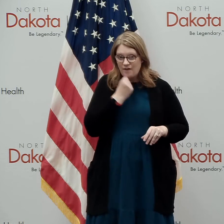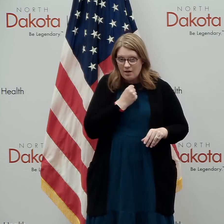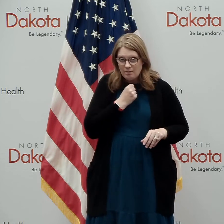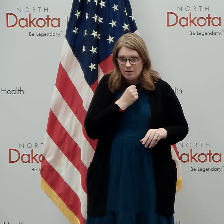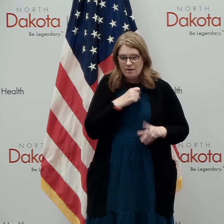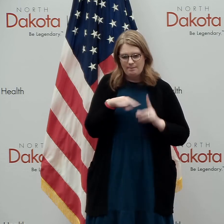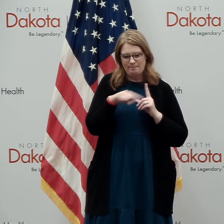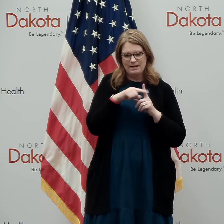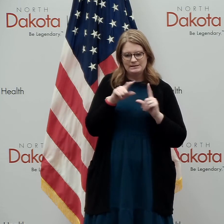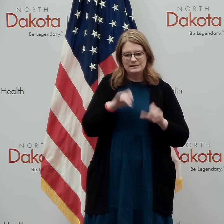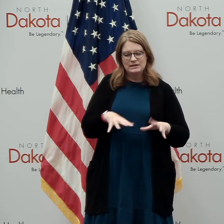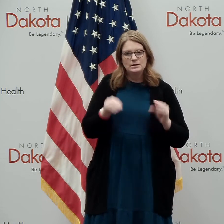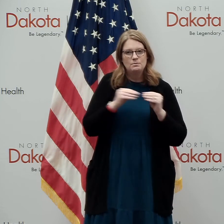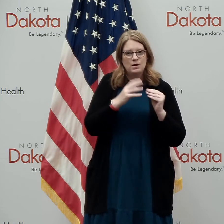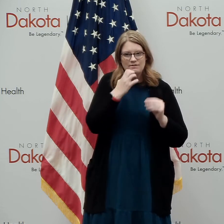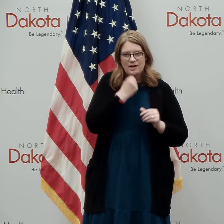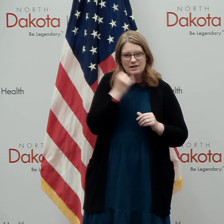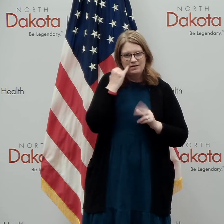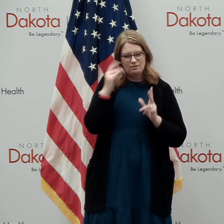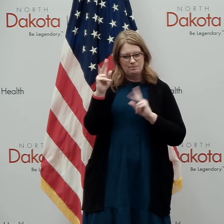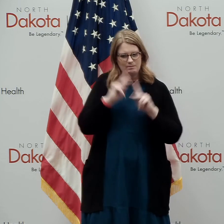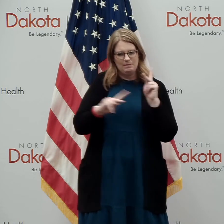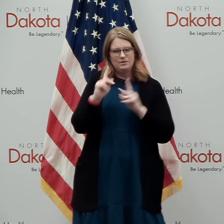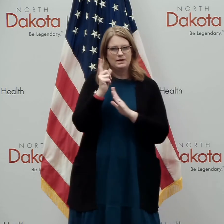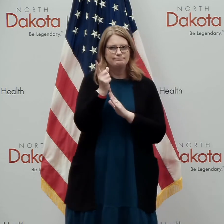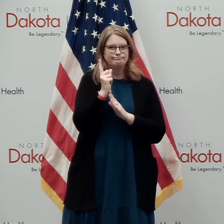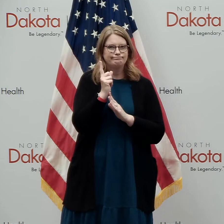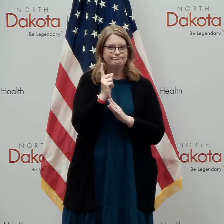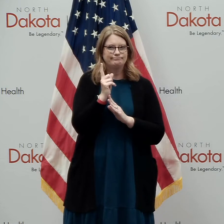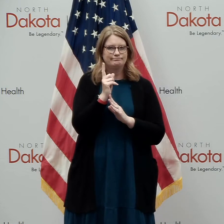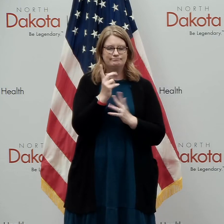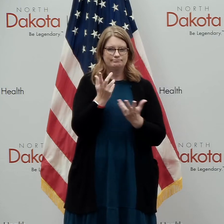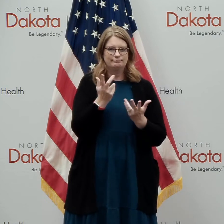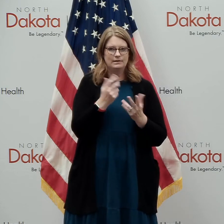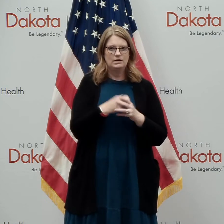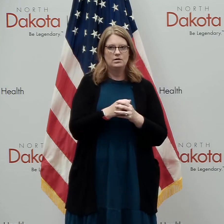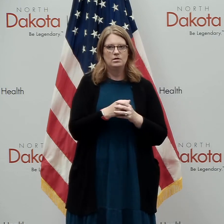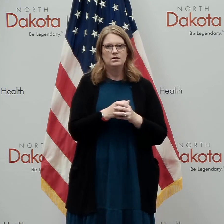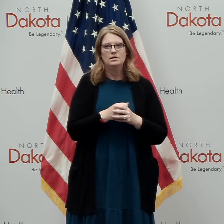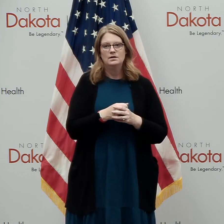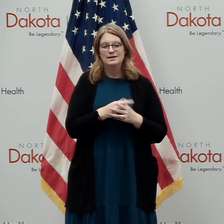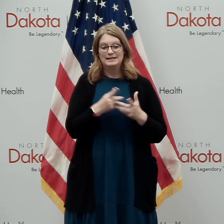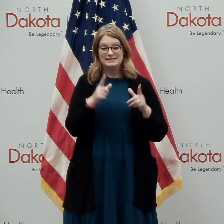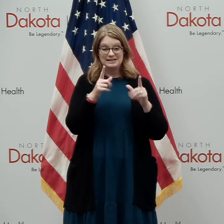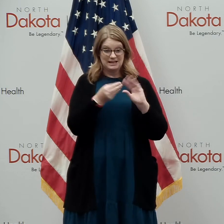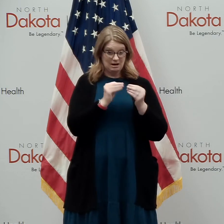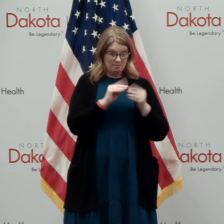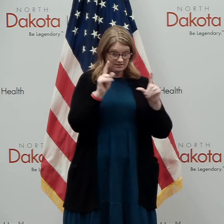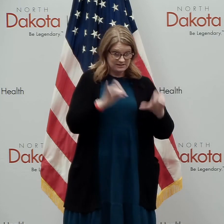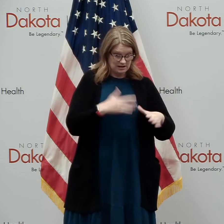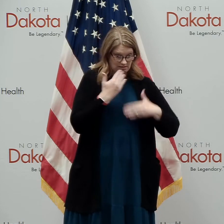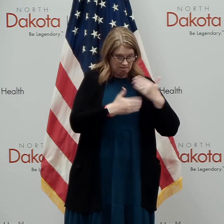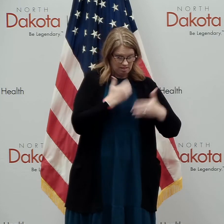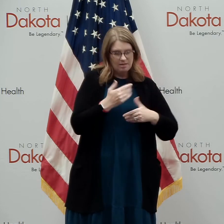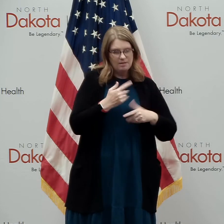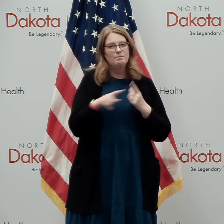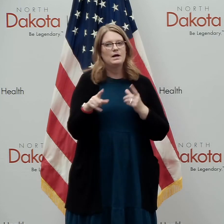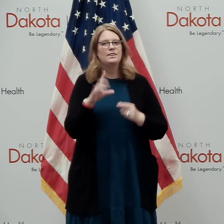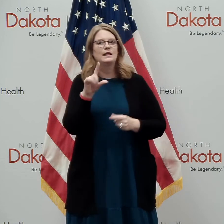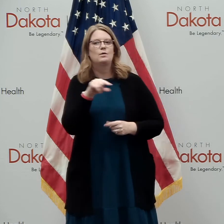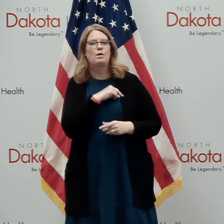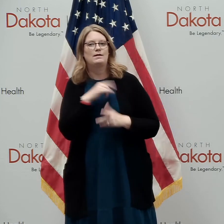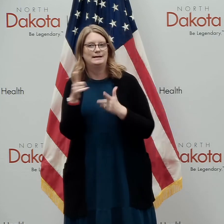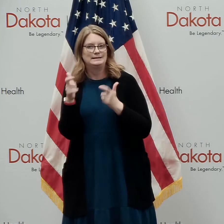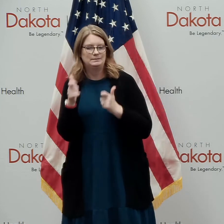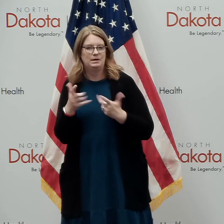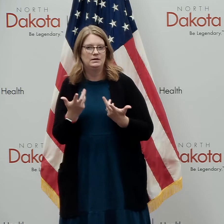A positive test is more valuable if people can find out about it sooner. And so it's not just how many tests we're doing, but the quality and the speed with which we're doing it.